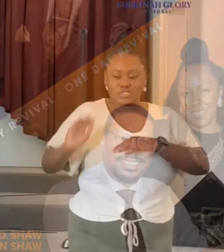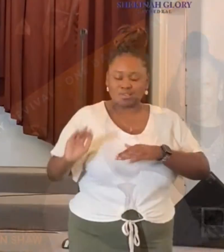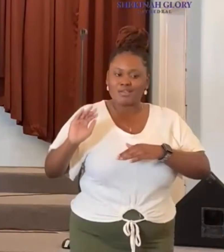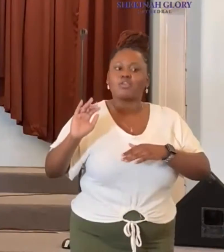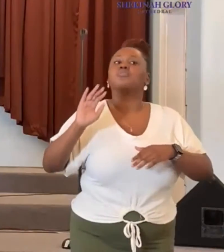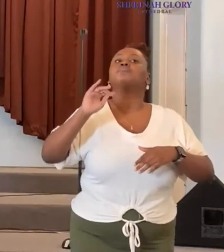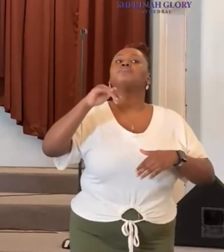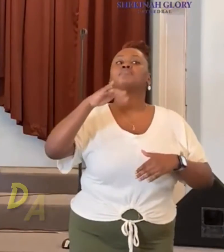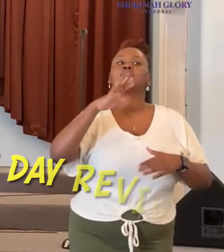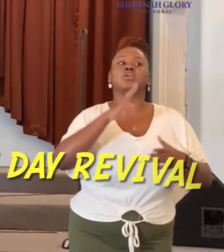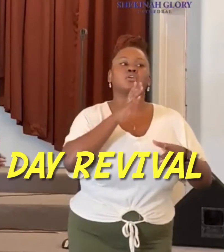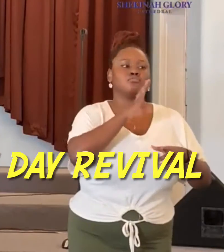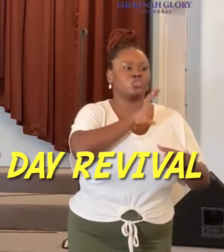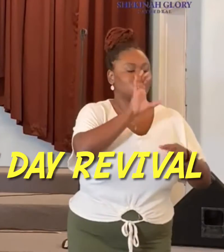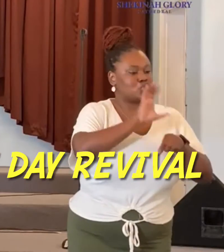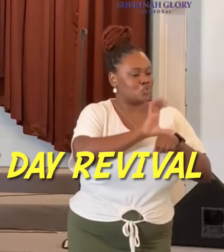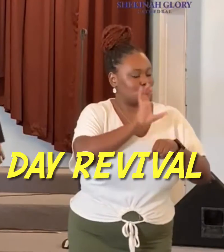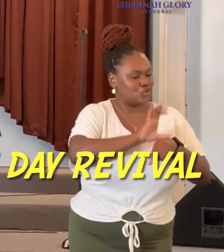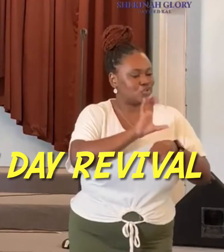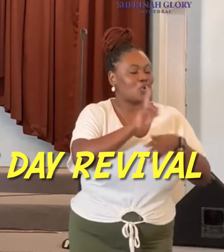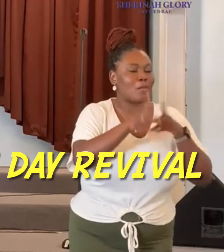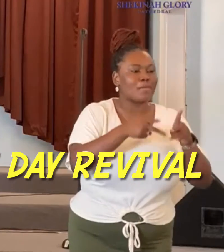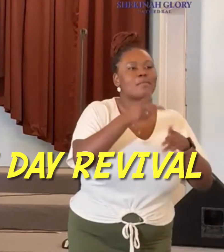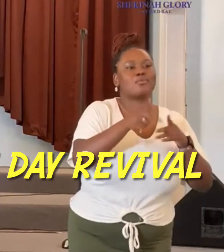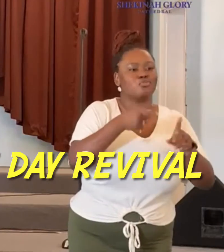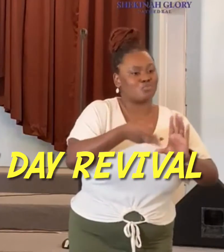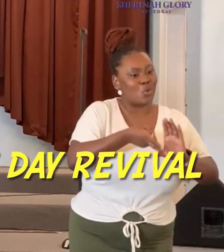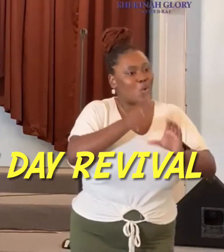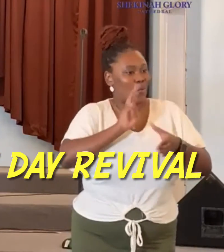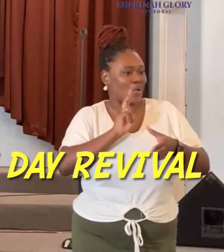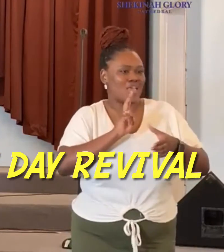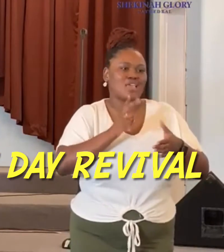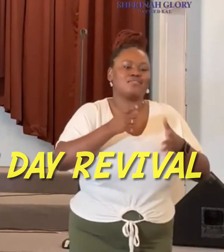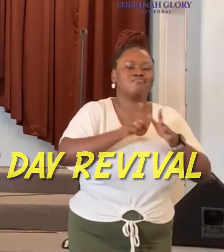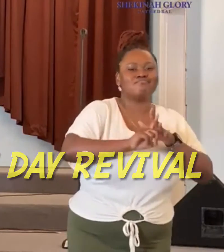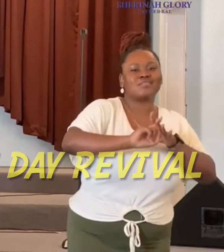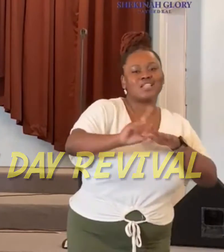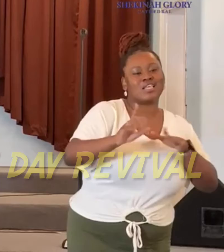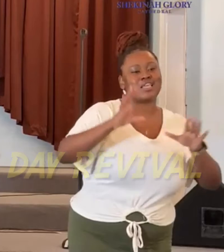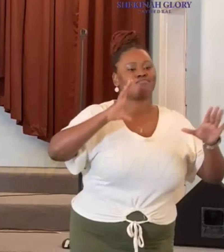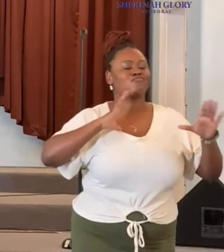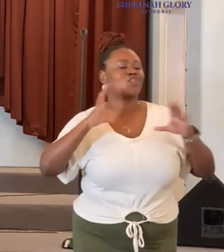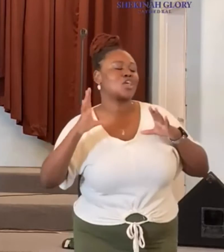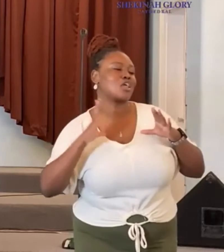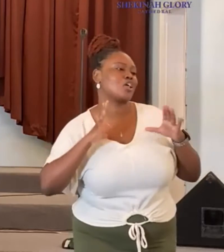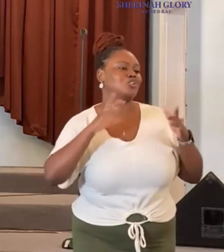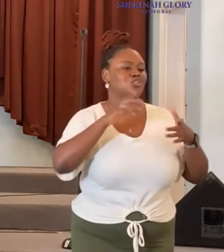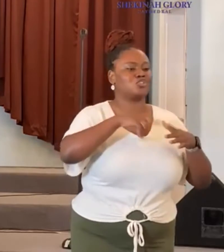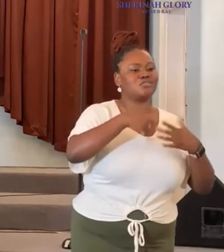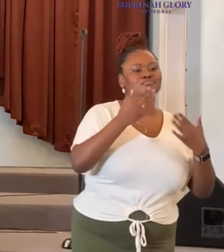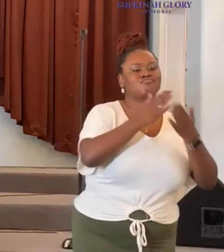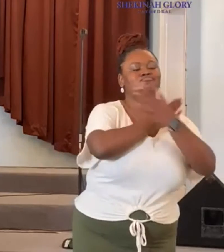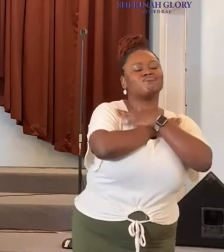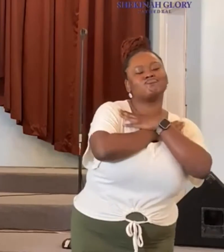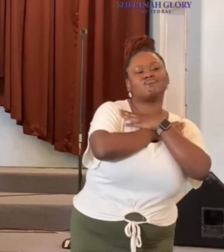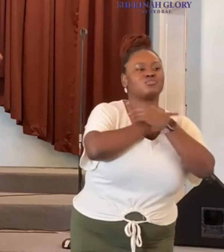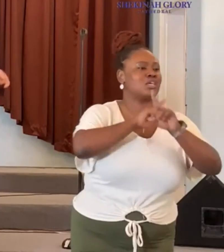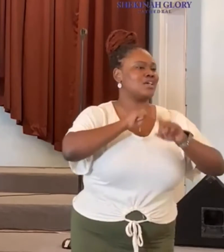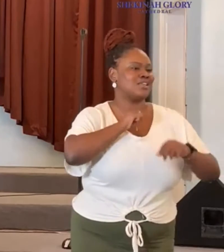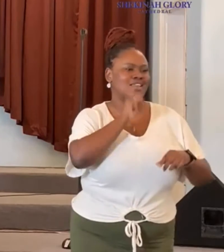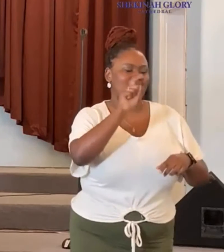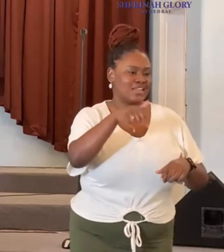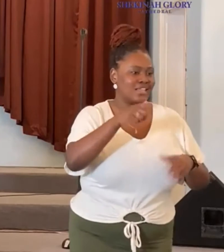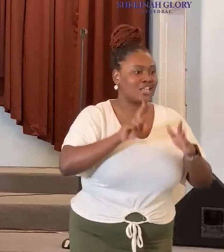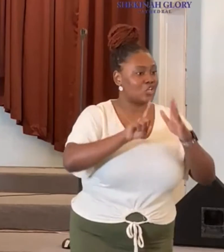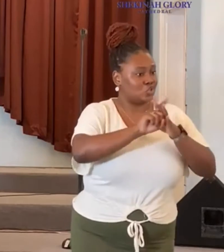go through. They didn't quit like some of us and take hiatuses and vacations. And, you know, what they did was they got